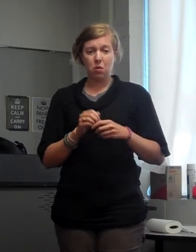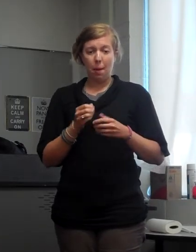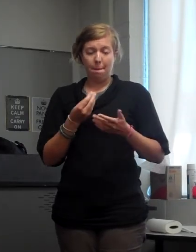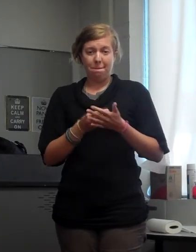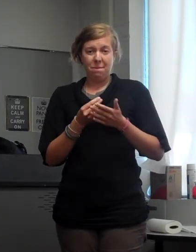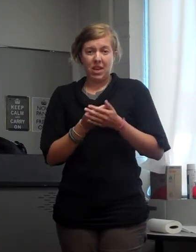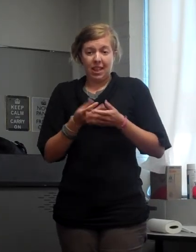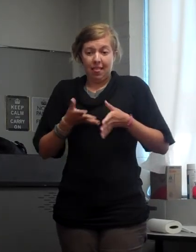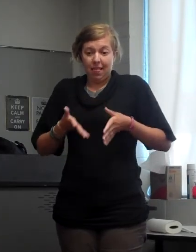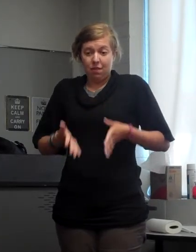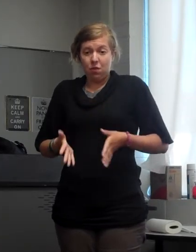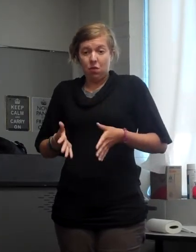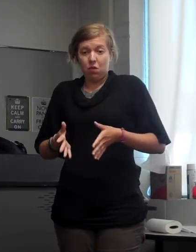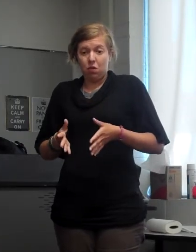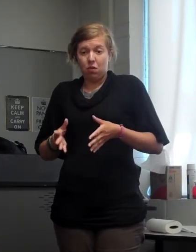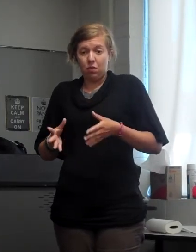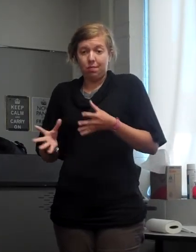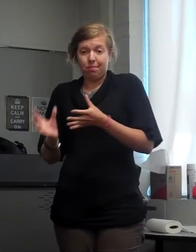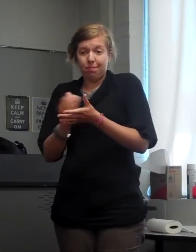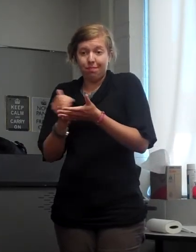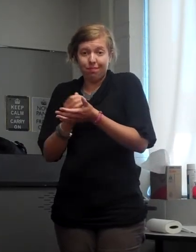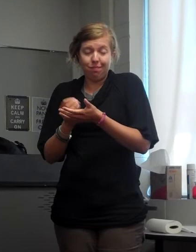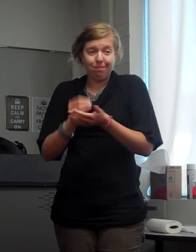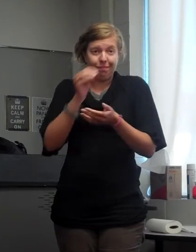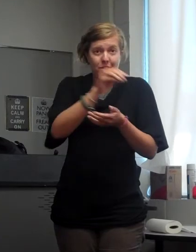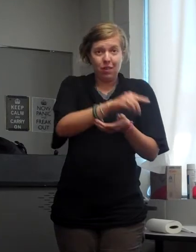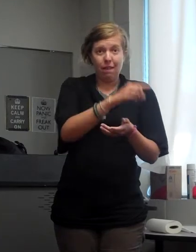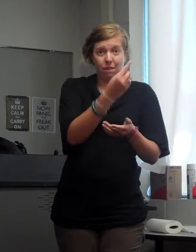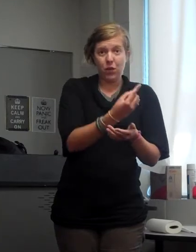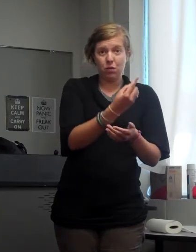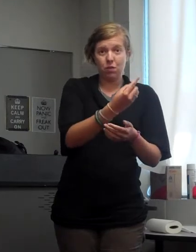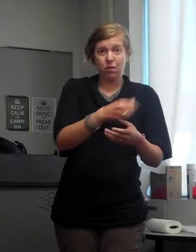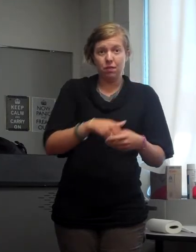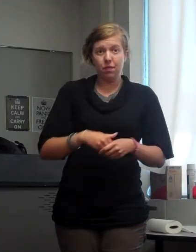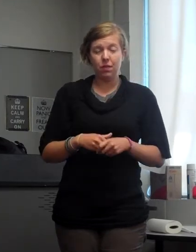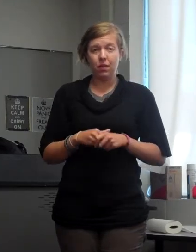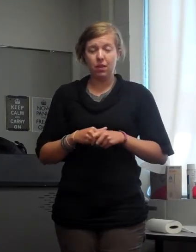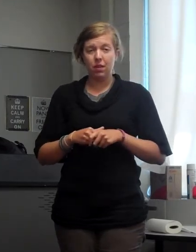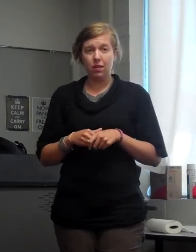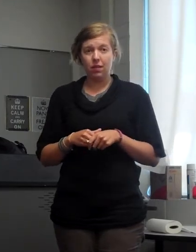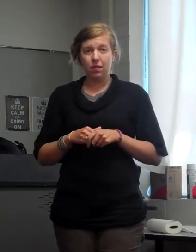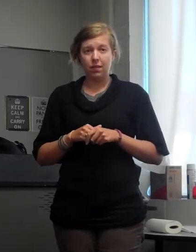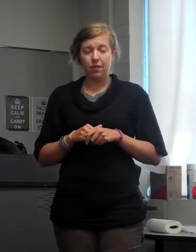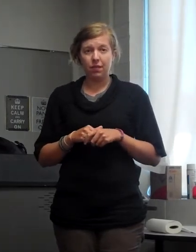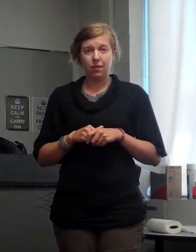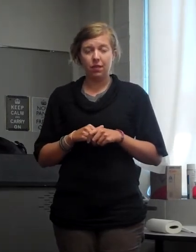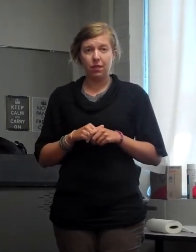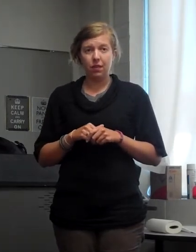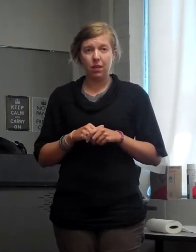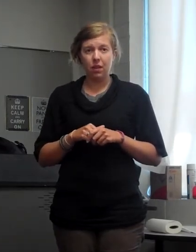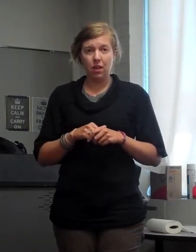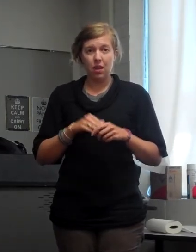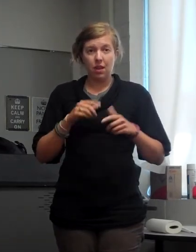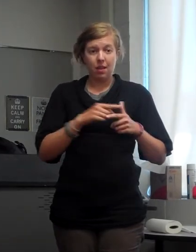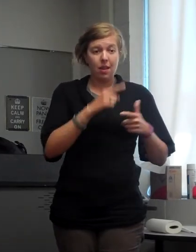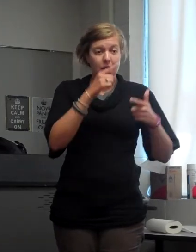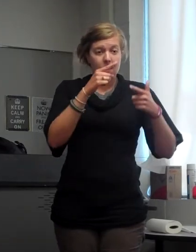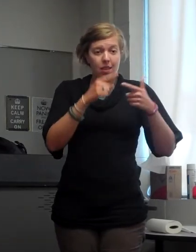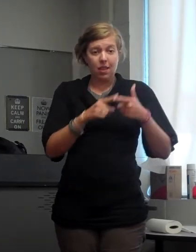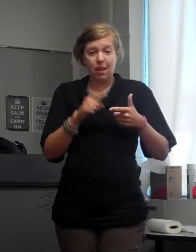every dollar. Once you get that first one paid off, whatever you paid on that one, you take it and you pay it on the second one. And you throw everything at